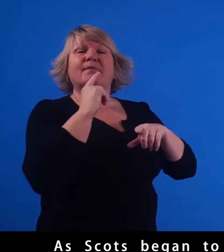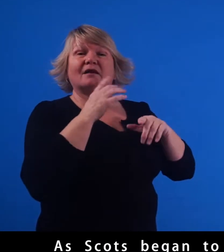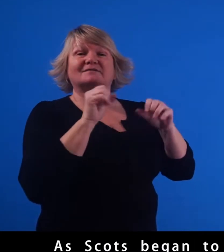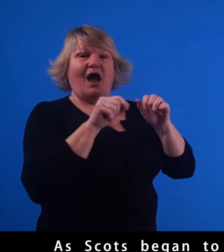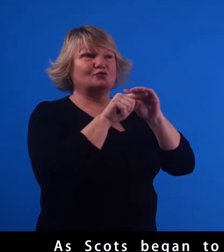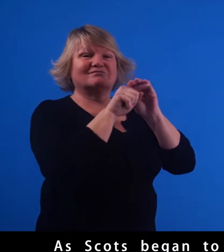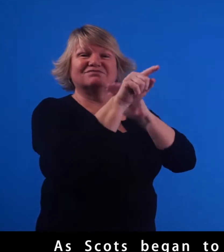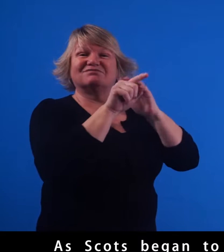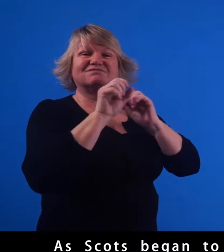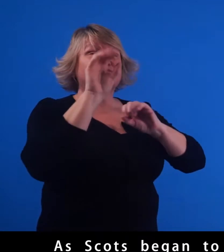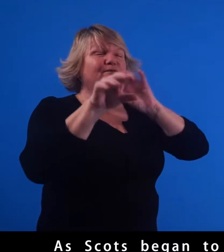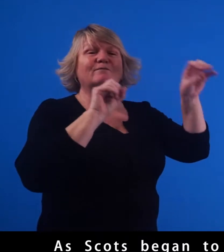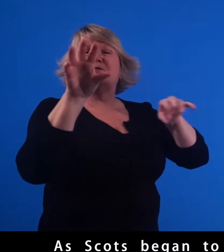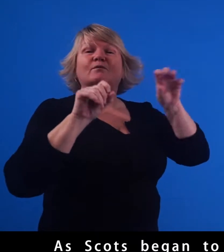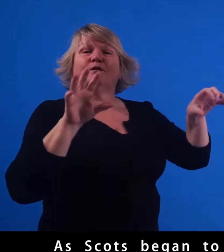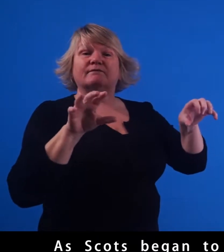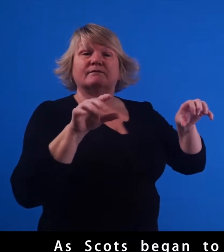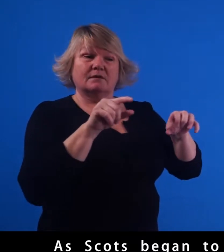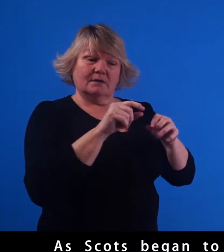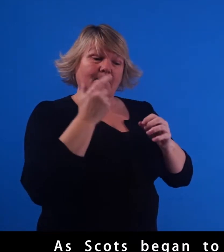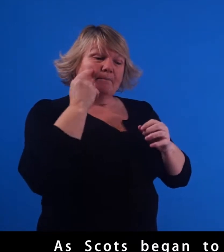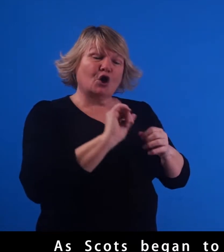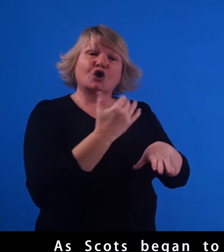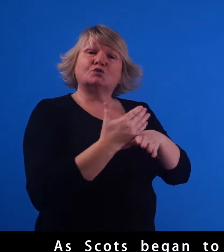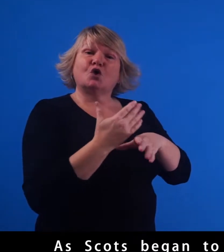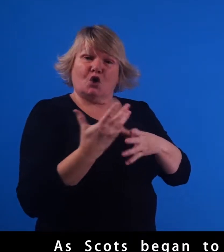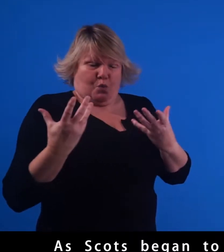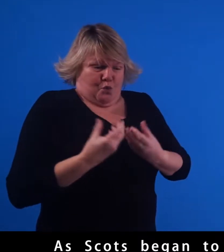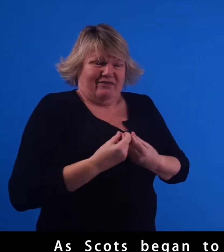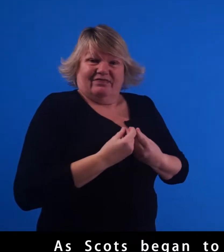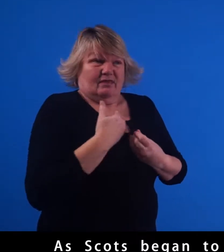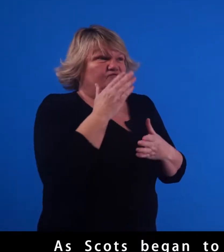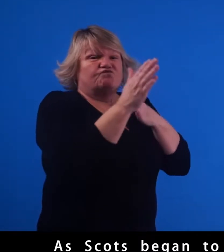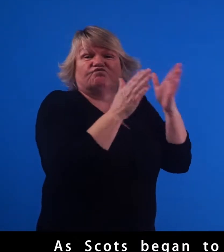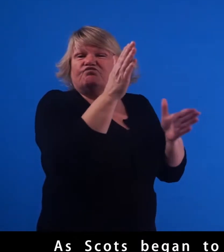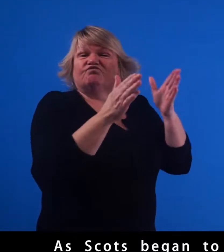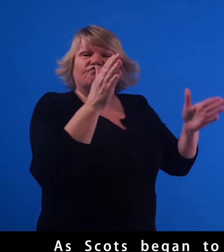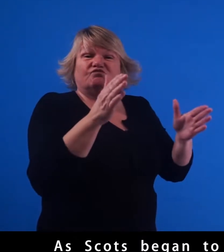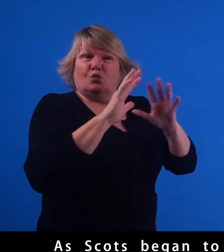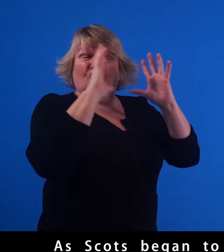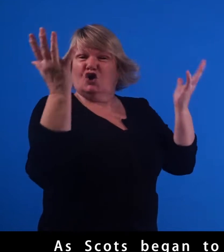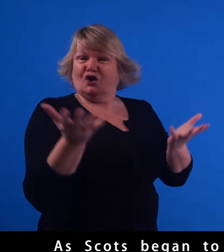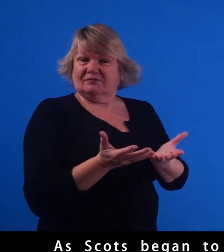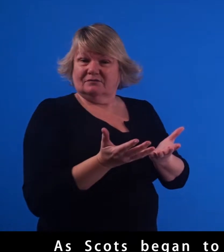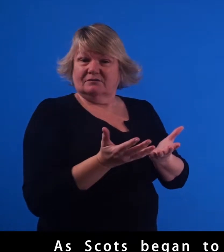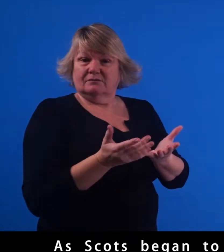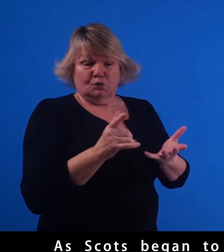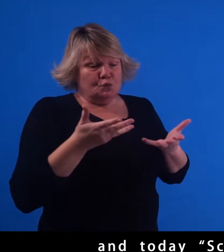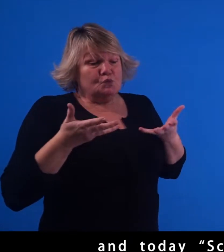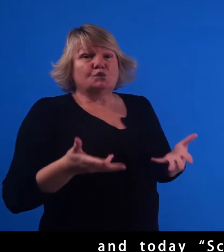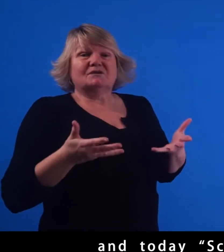As Scots began to emigrate, they took Burns with them to various countries all over the world.